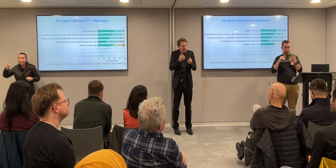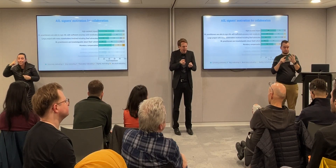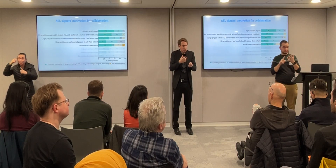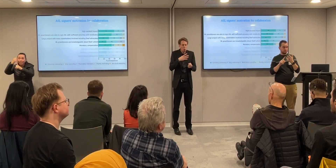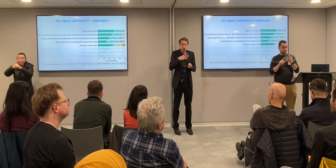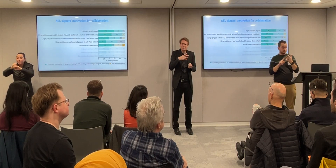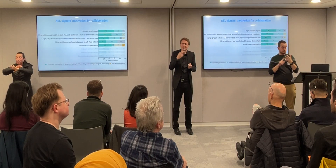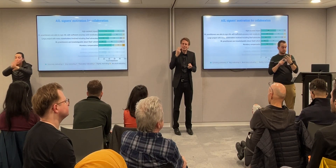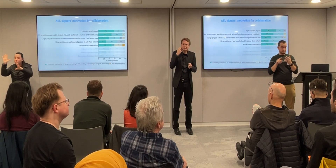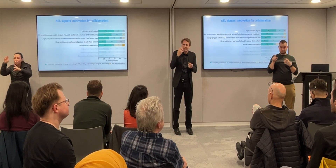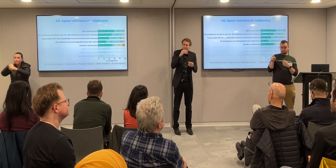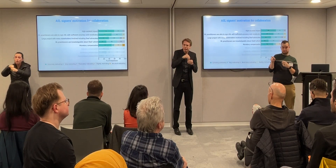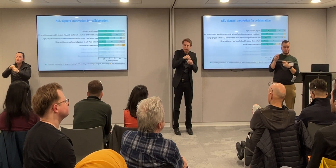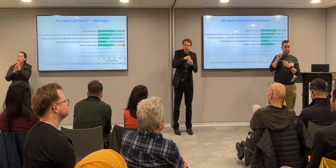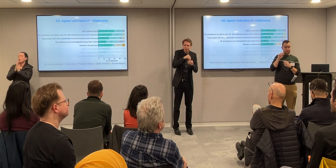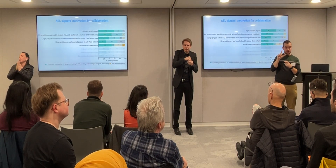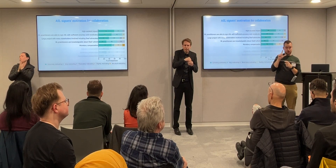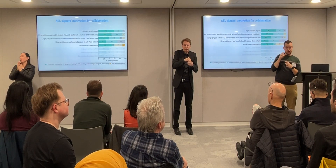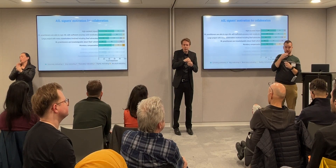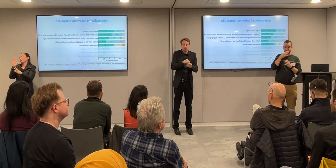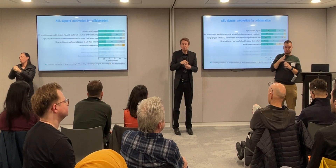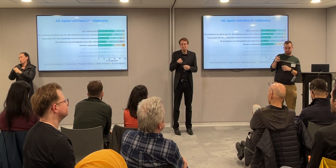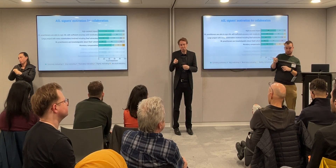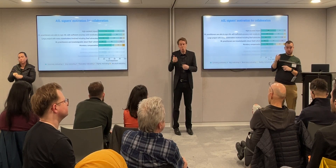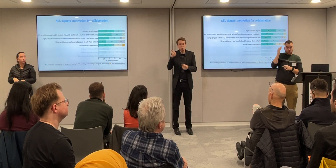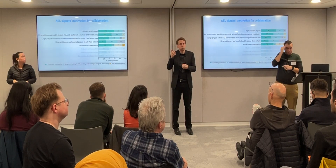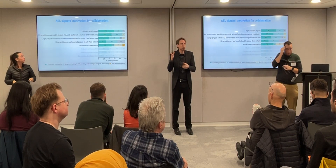it. The fourth motivation